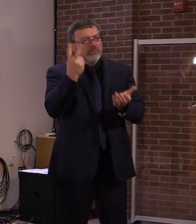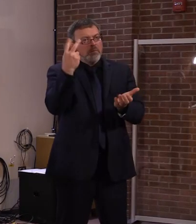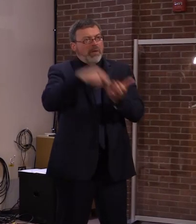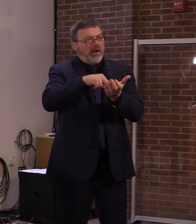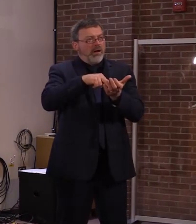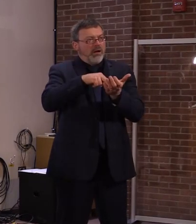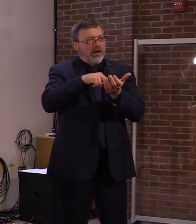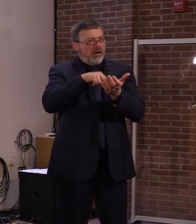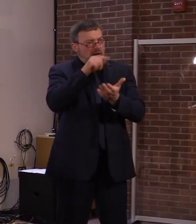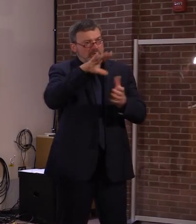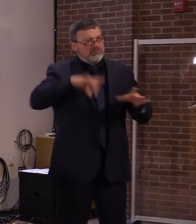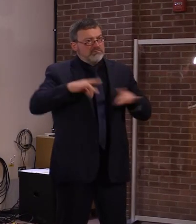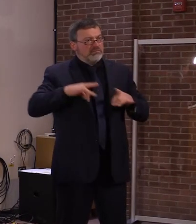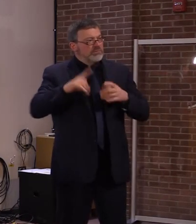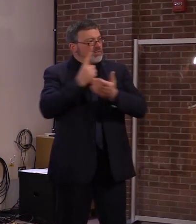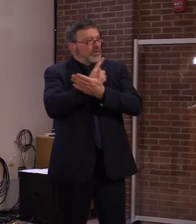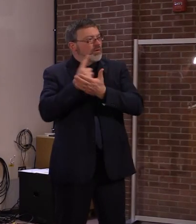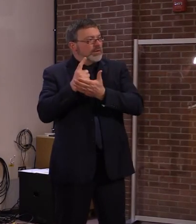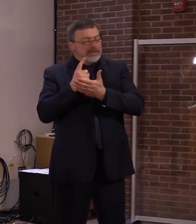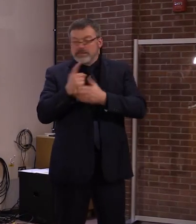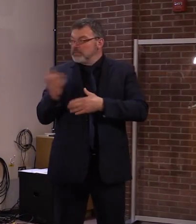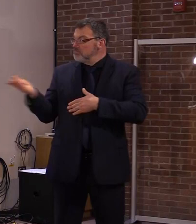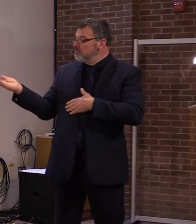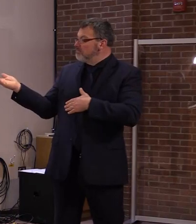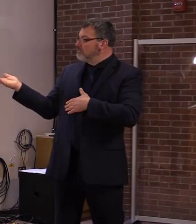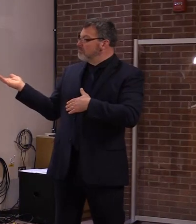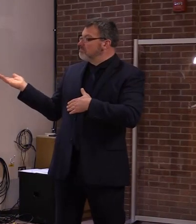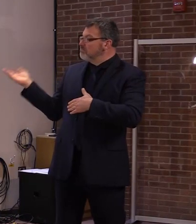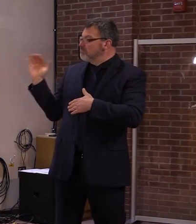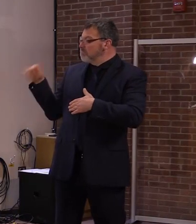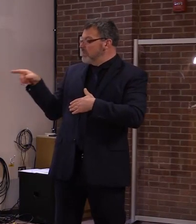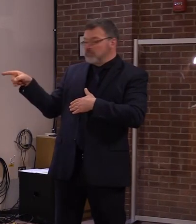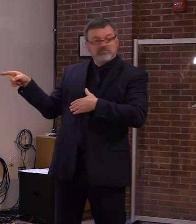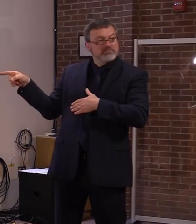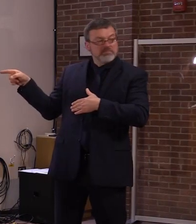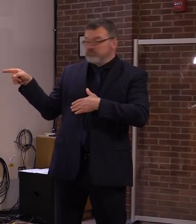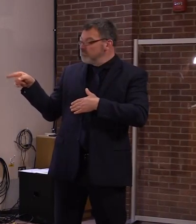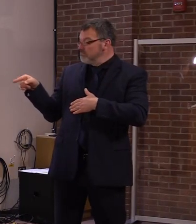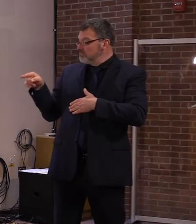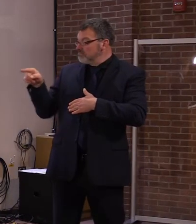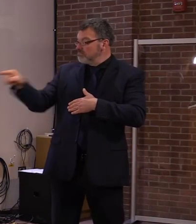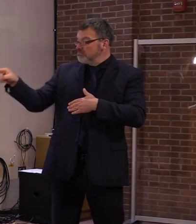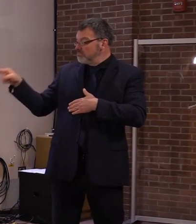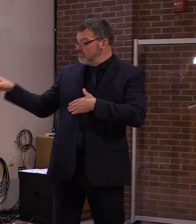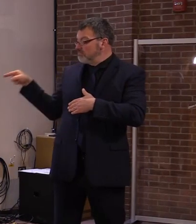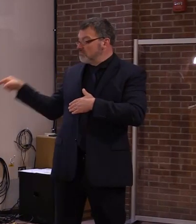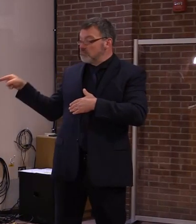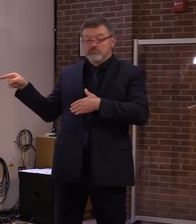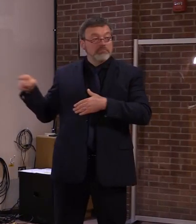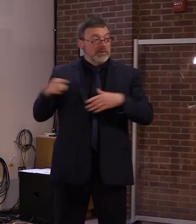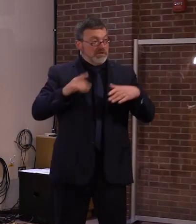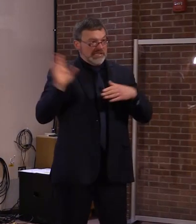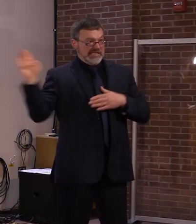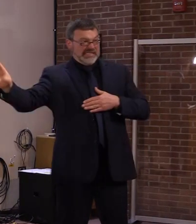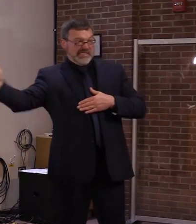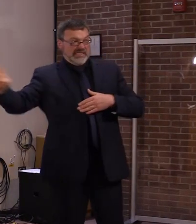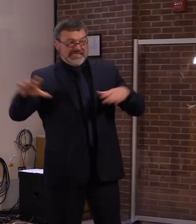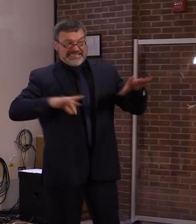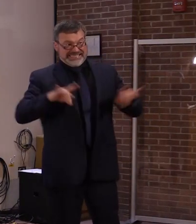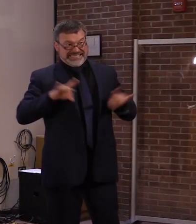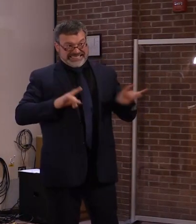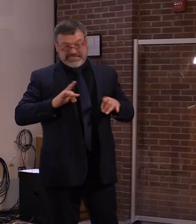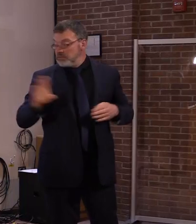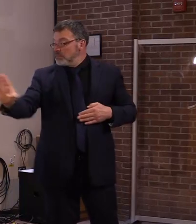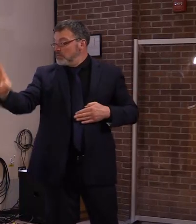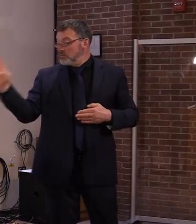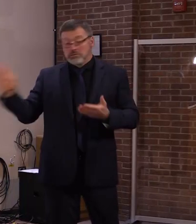that 42% increase. It is coupled with about a 9% increase in testing over this week. So testing is up, but of course cases